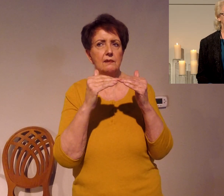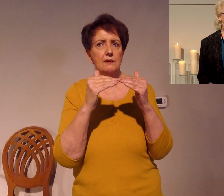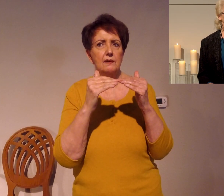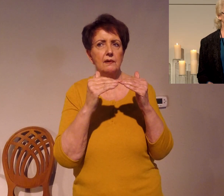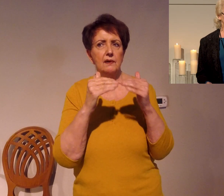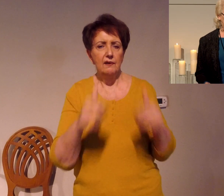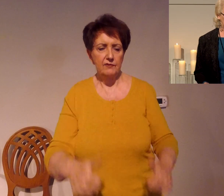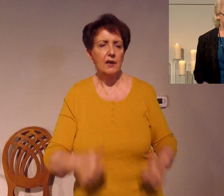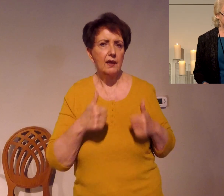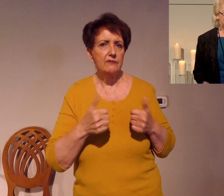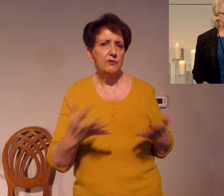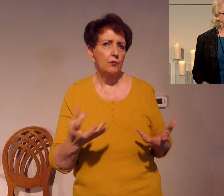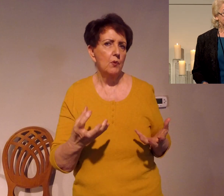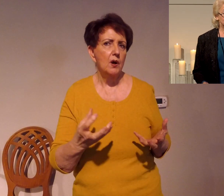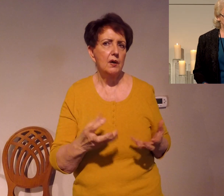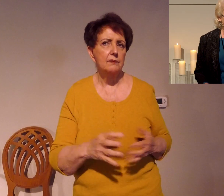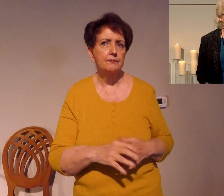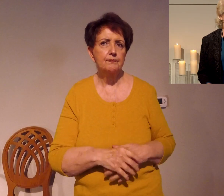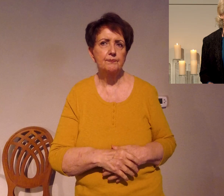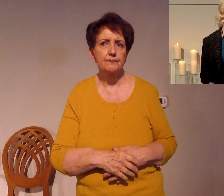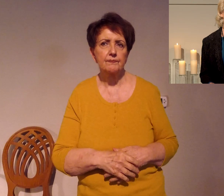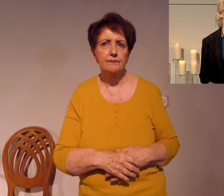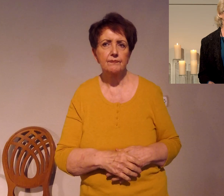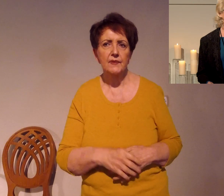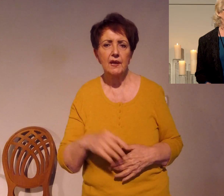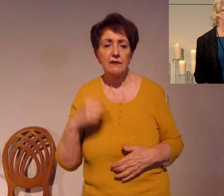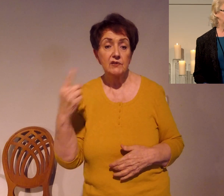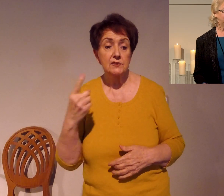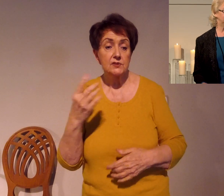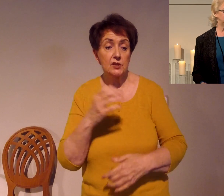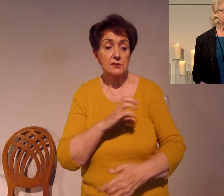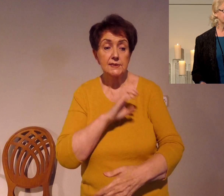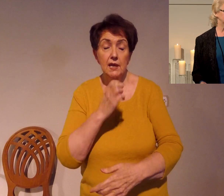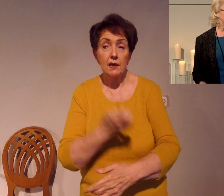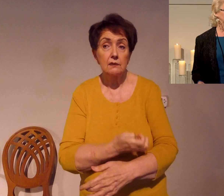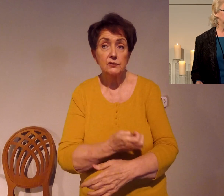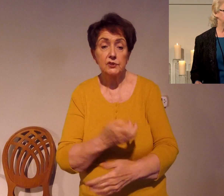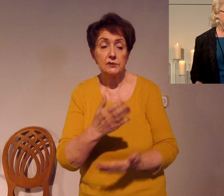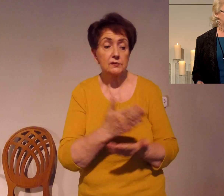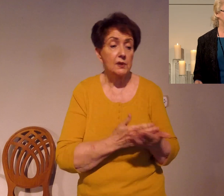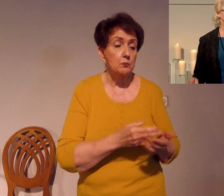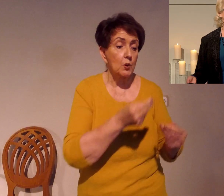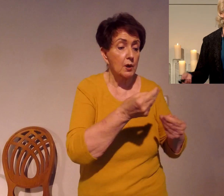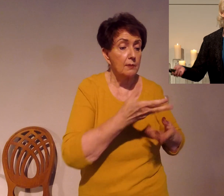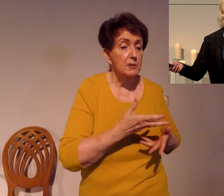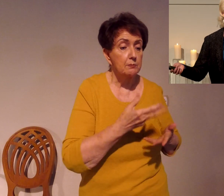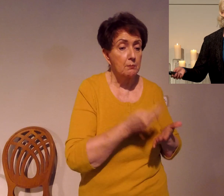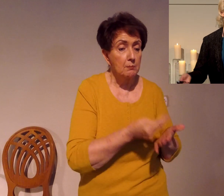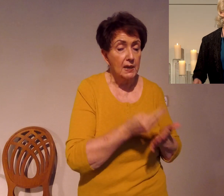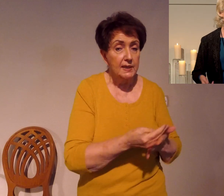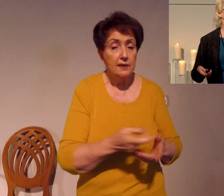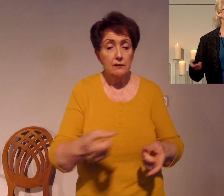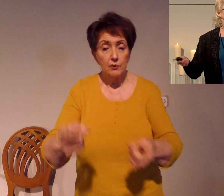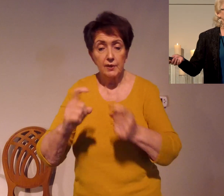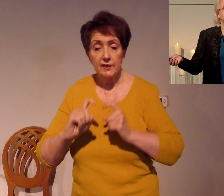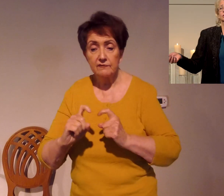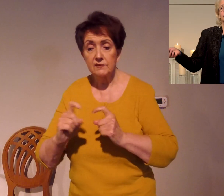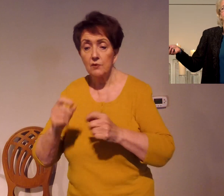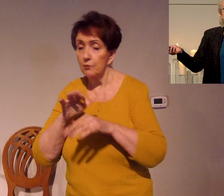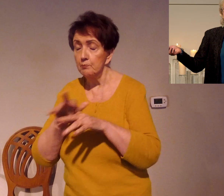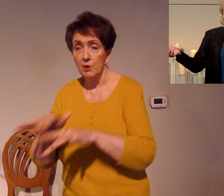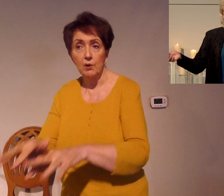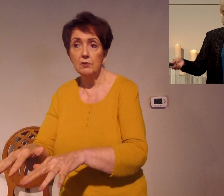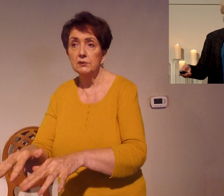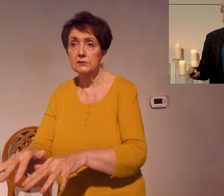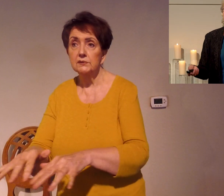of the life that we want. And if it's just energy, some of it will come in money, some of it will come in gifts, some of it will come in miracles, some of it will